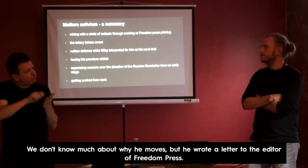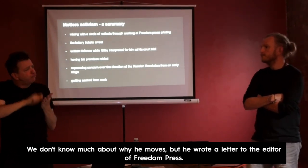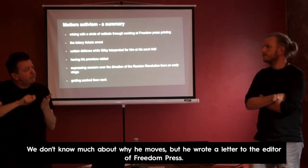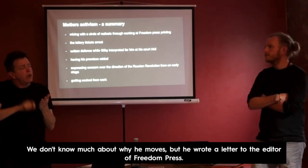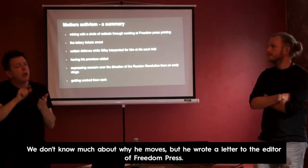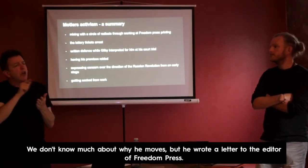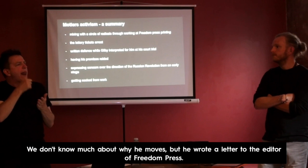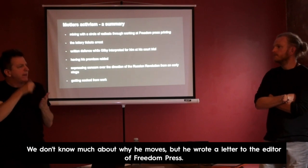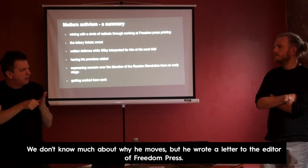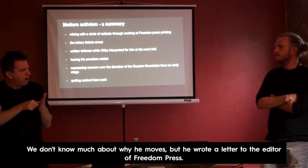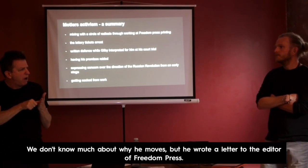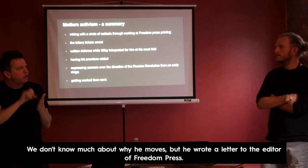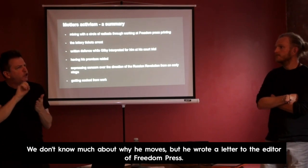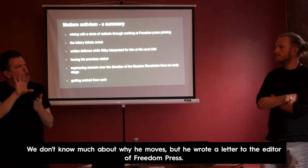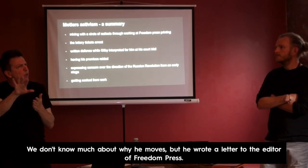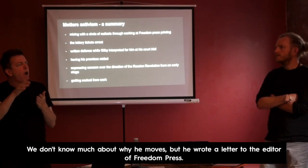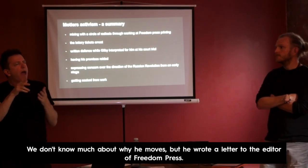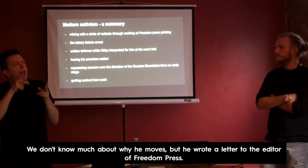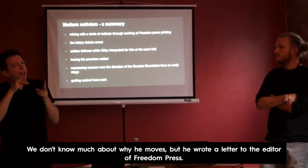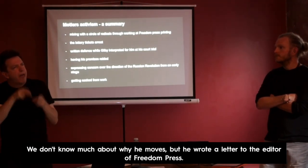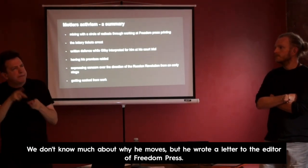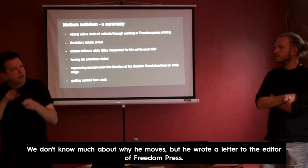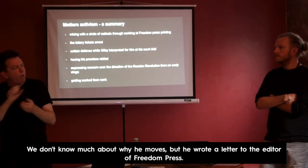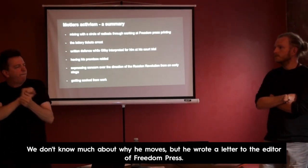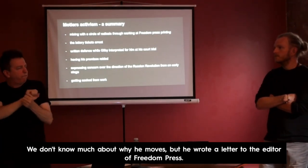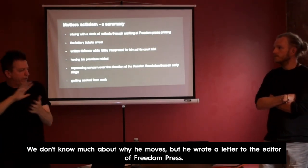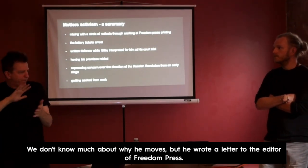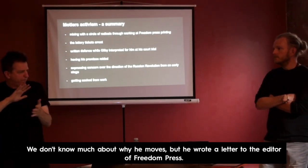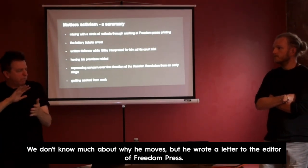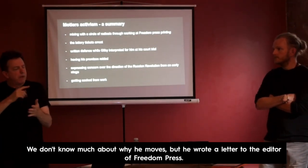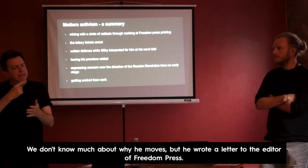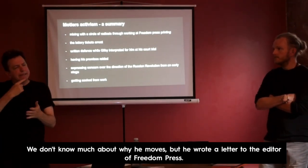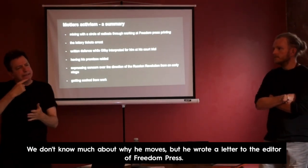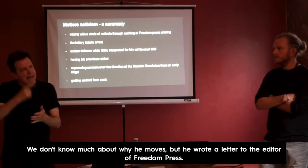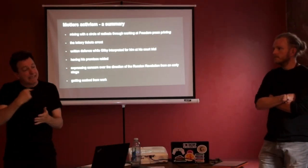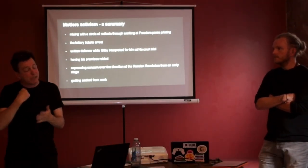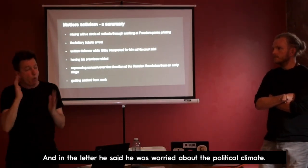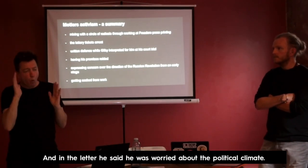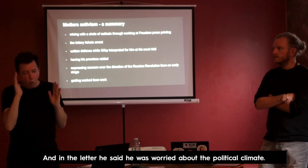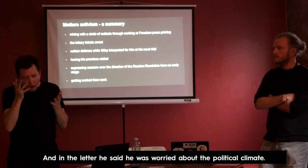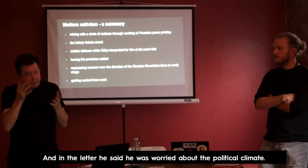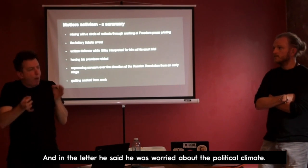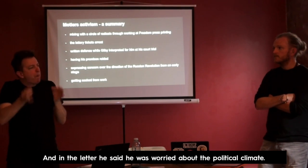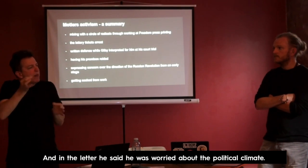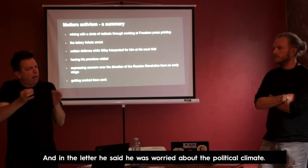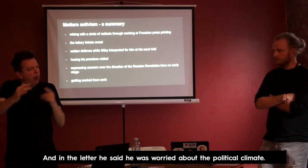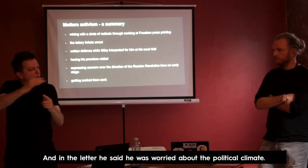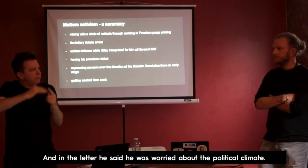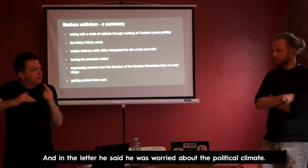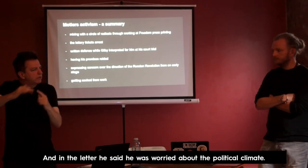We don't know much about that, but he wrote letters to the editors of Freedom Press, and in a letter he said he was worried about the